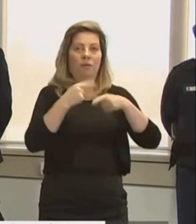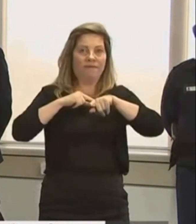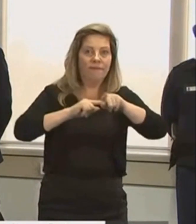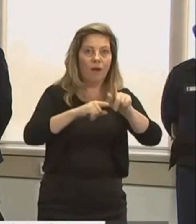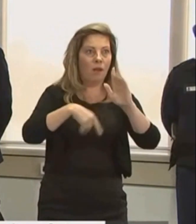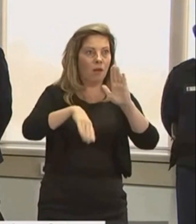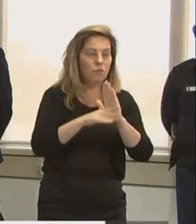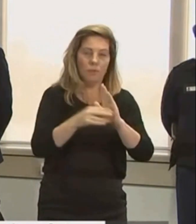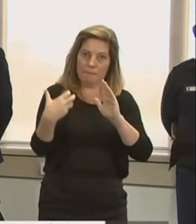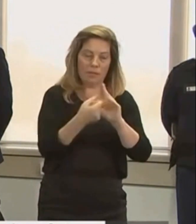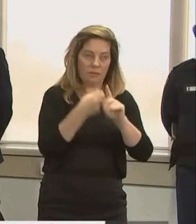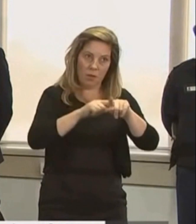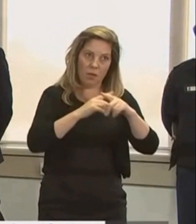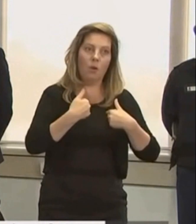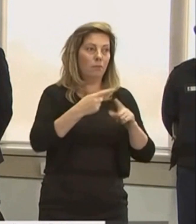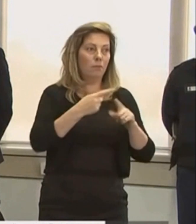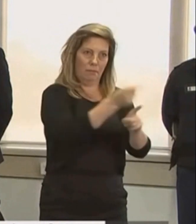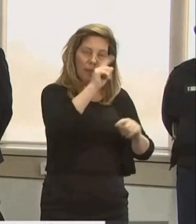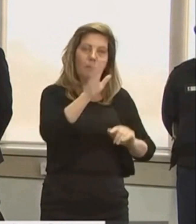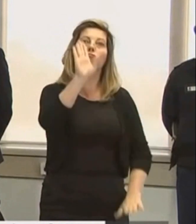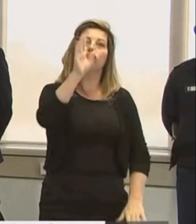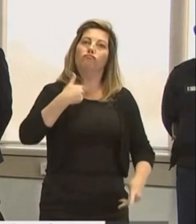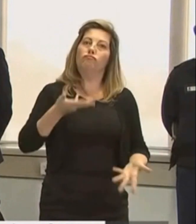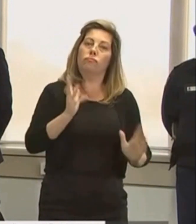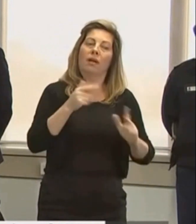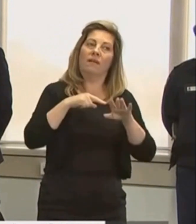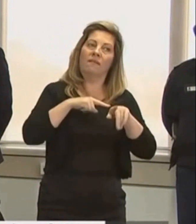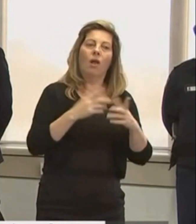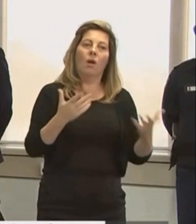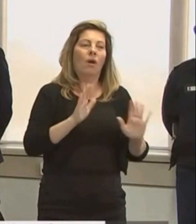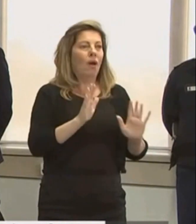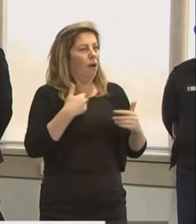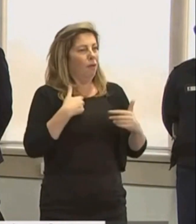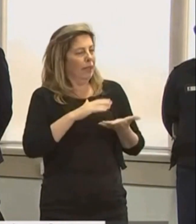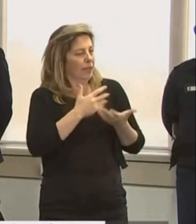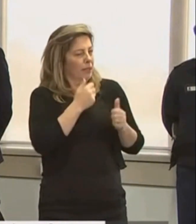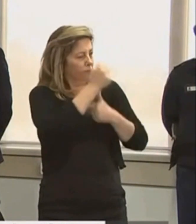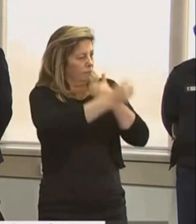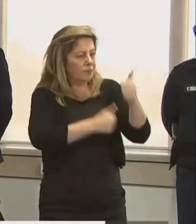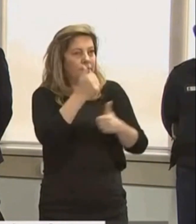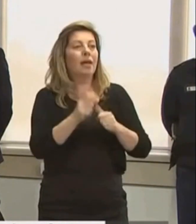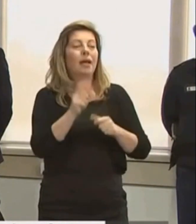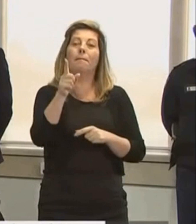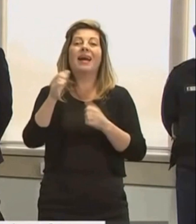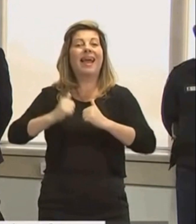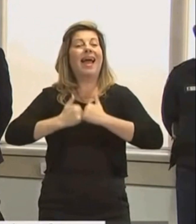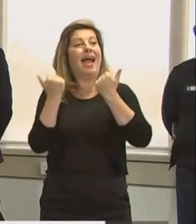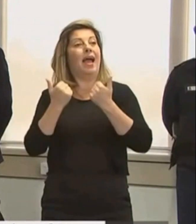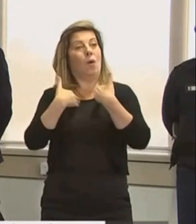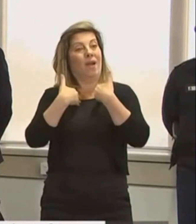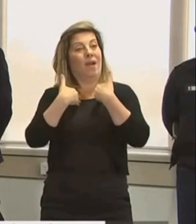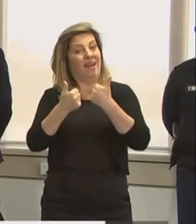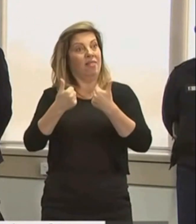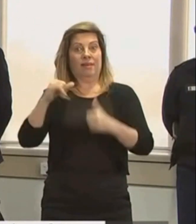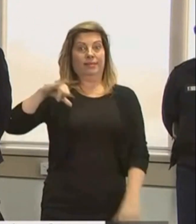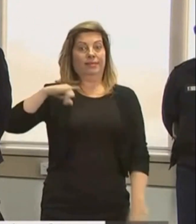has the community, to make sure that our community is a world leader in terms of flattening the curve for COVID. So I want to thank every